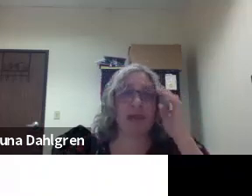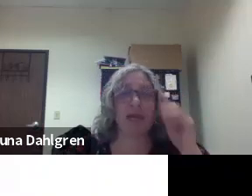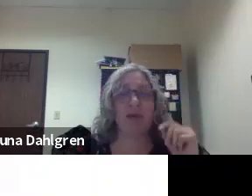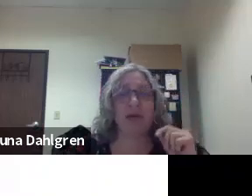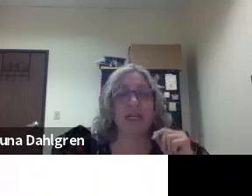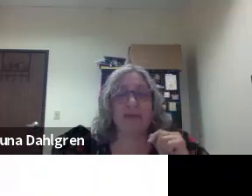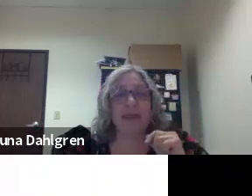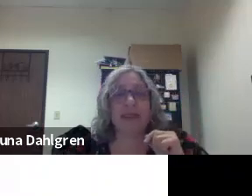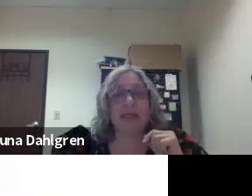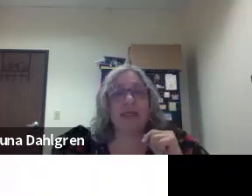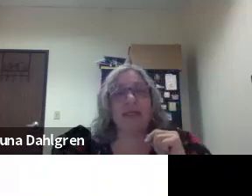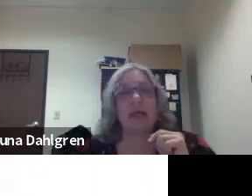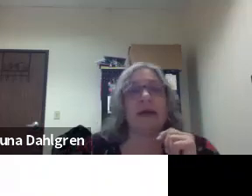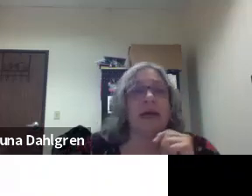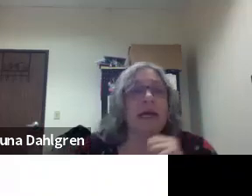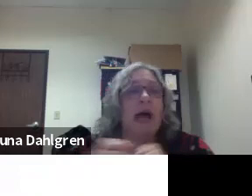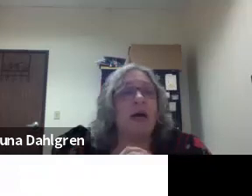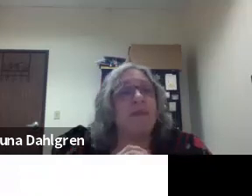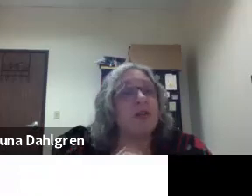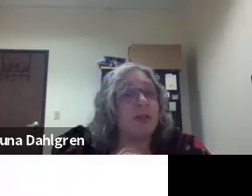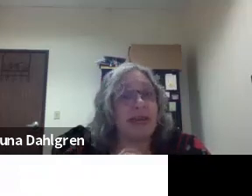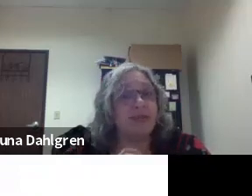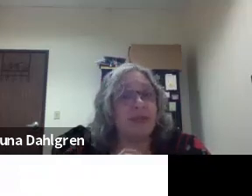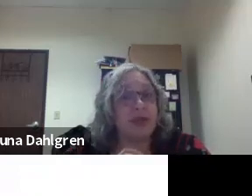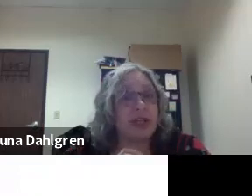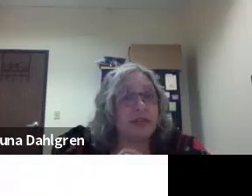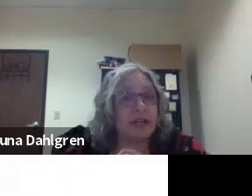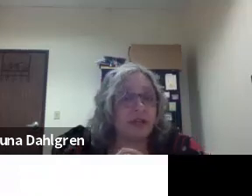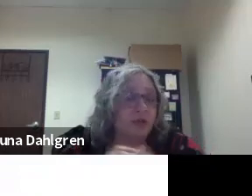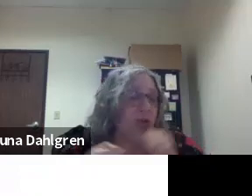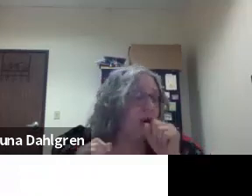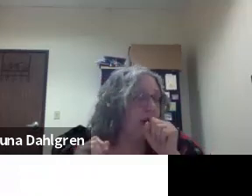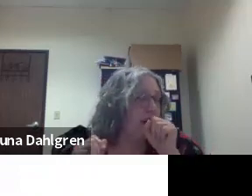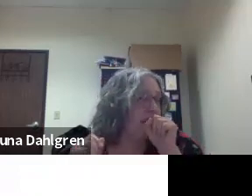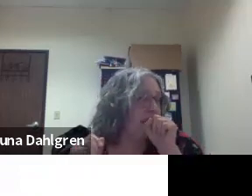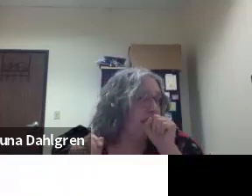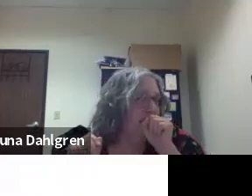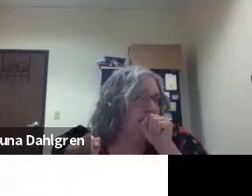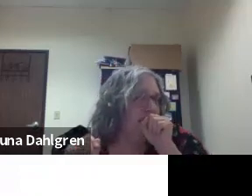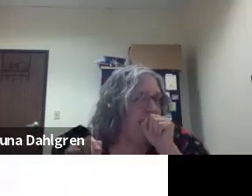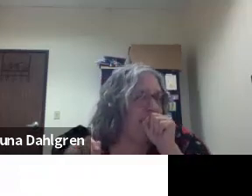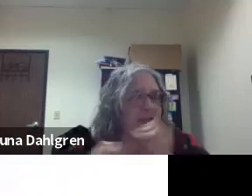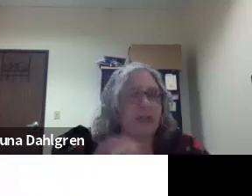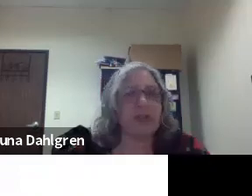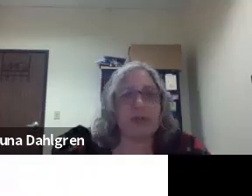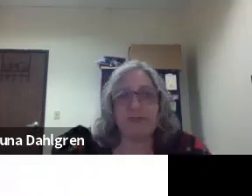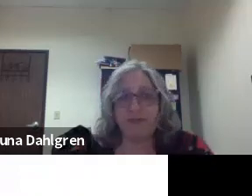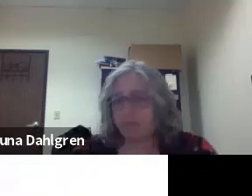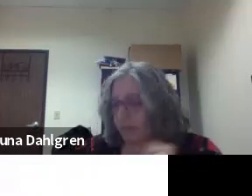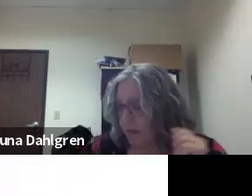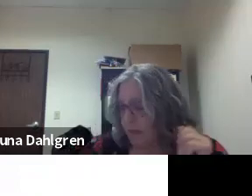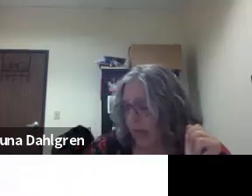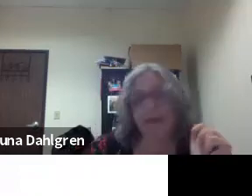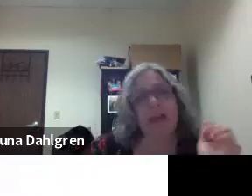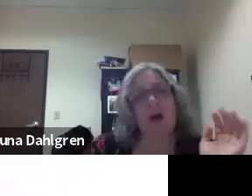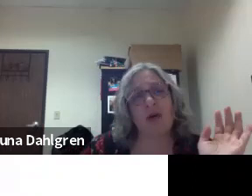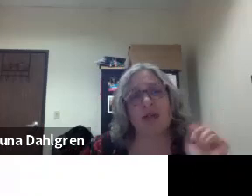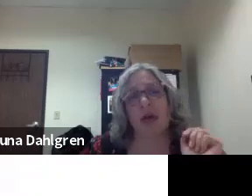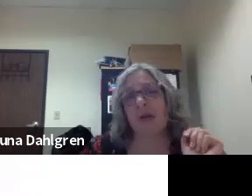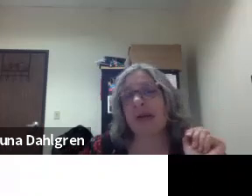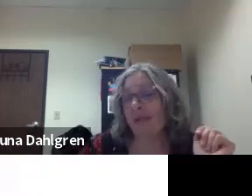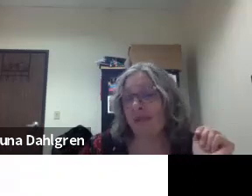there are blind work expenses. There's plans to achieve self-support. Excuse me. And